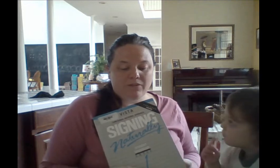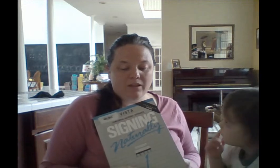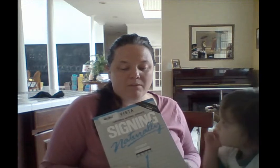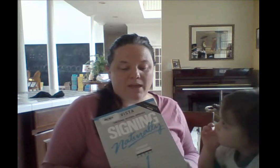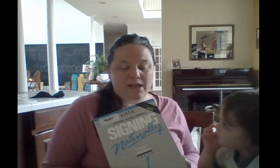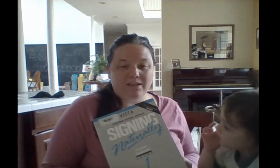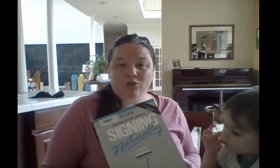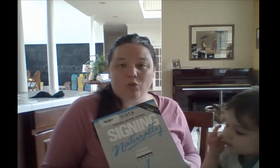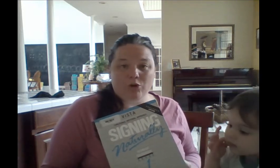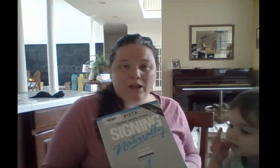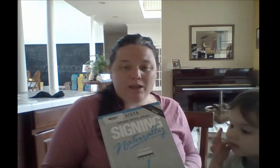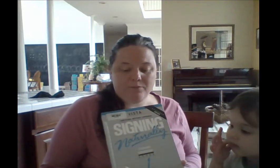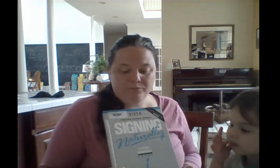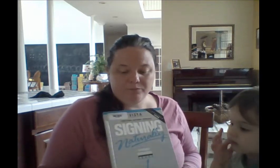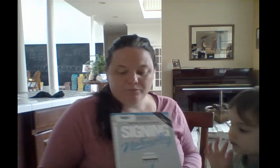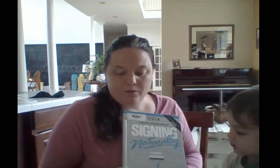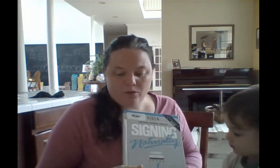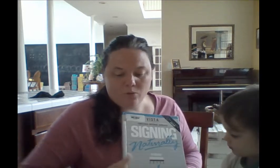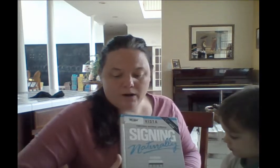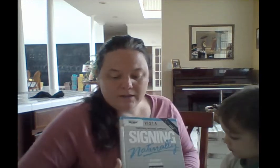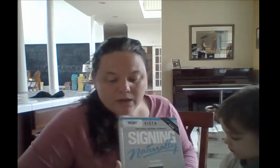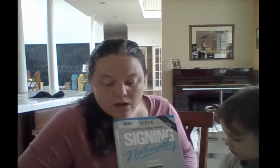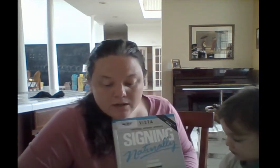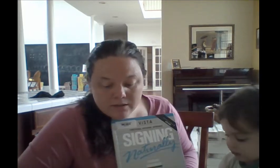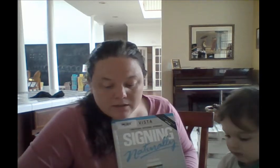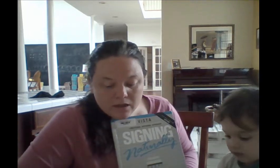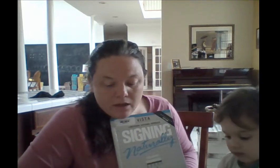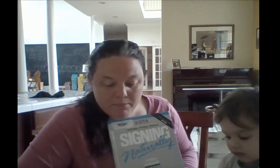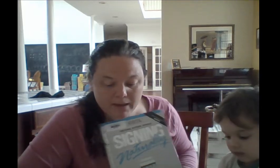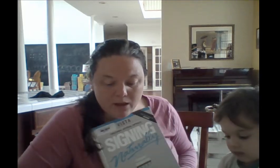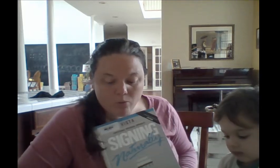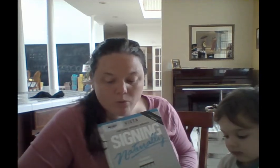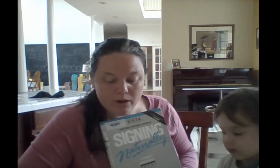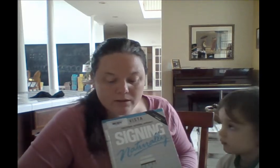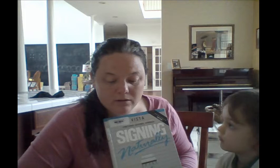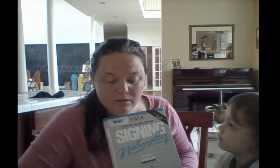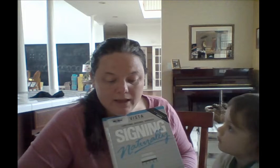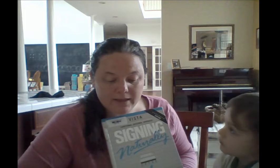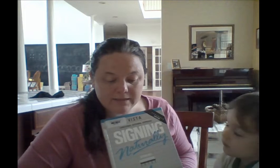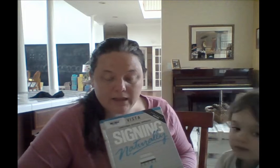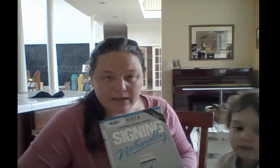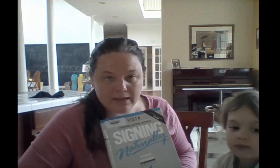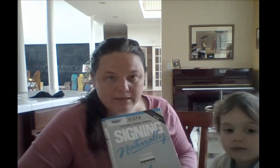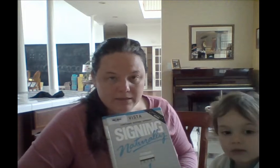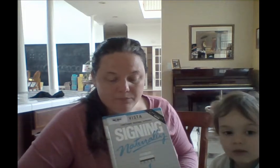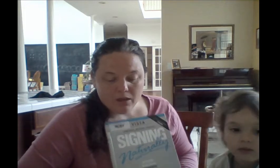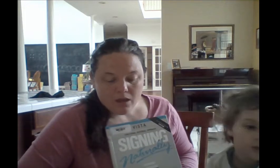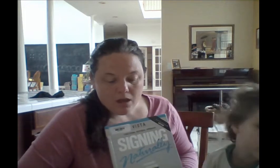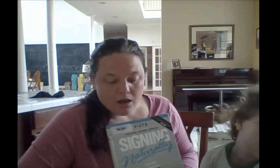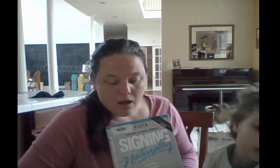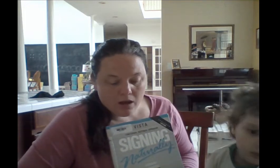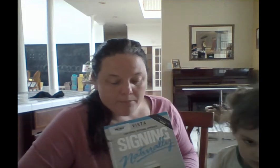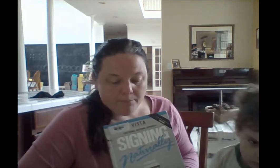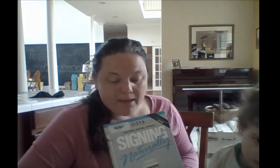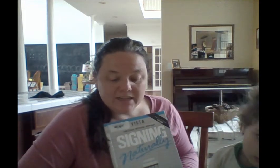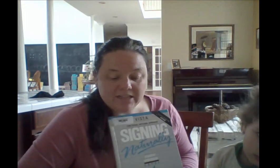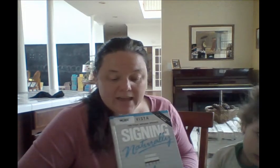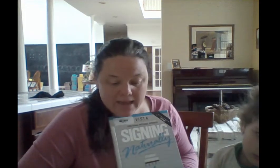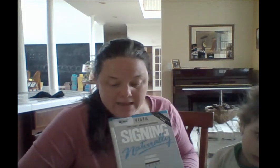Specifically page 3, where it talks about what ASL is. Page